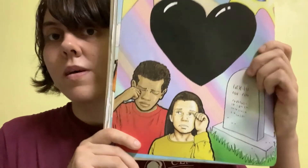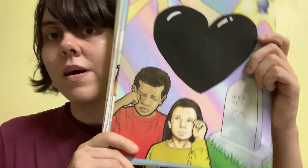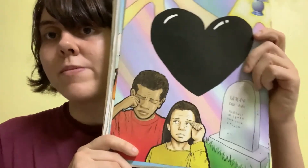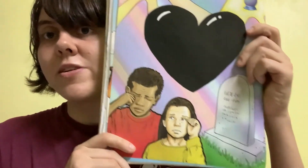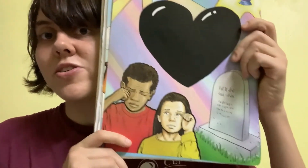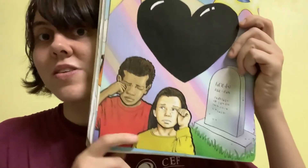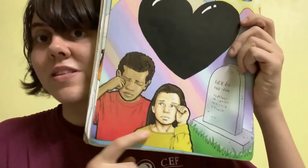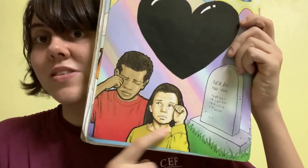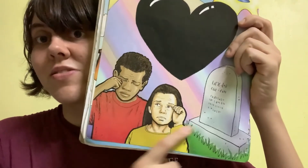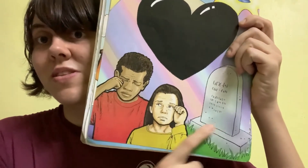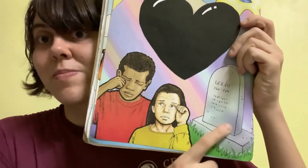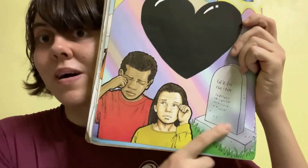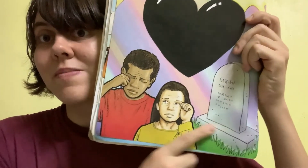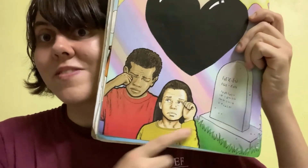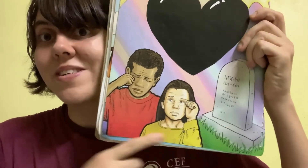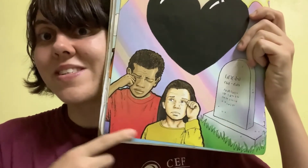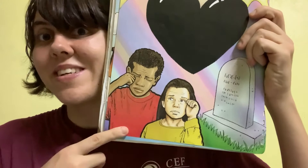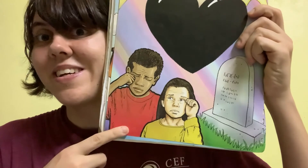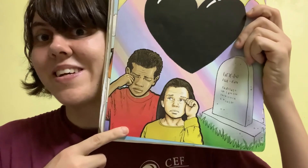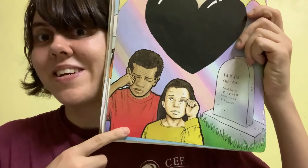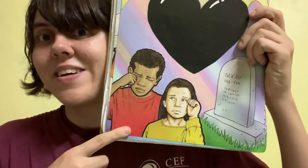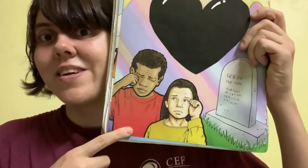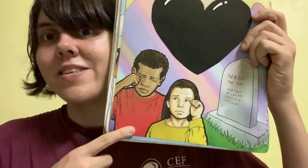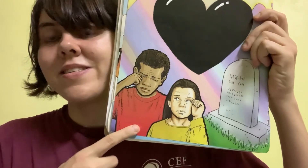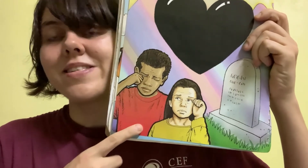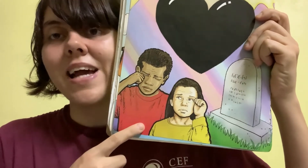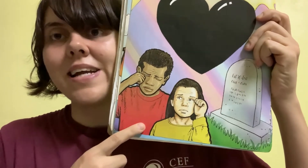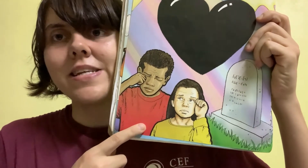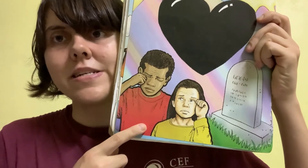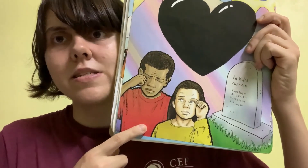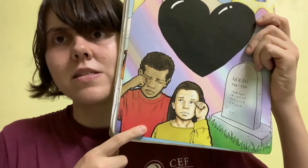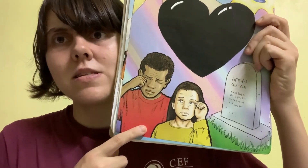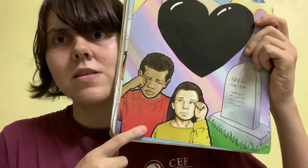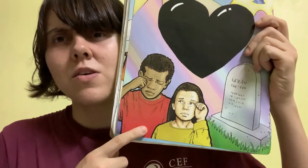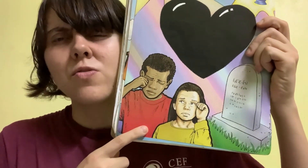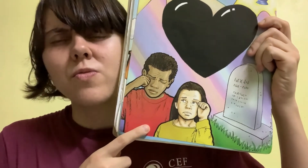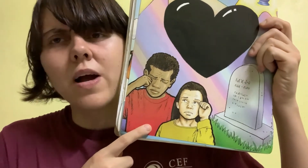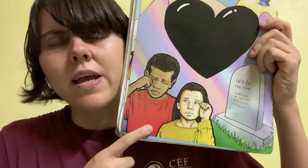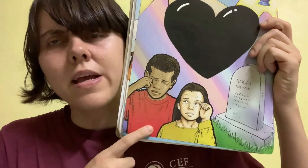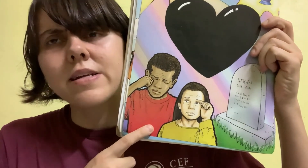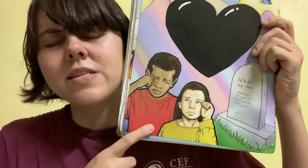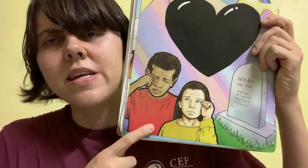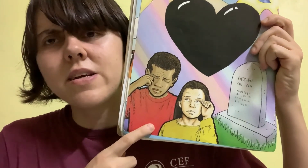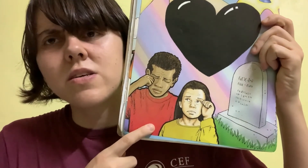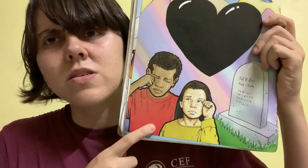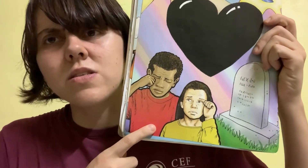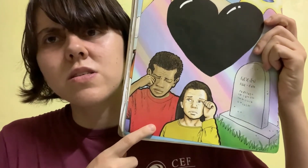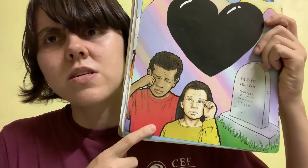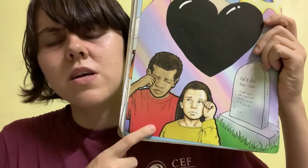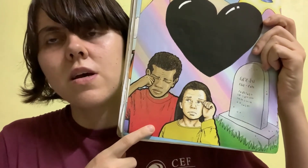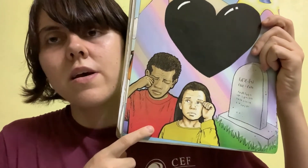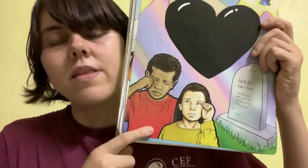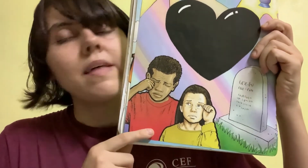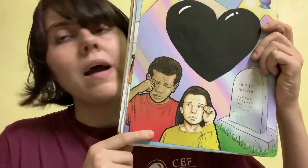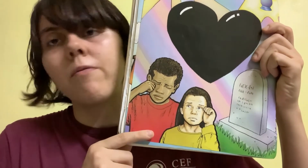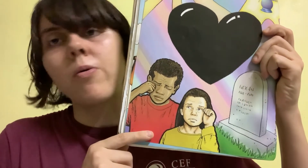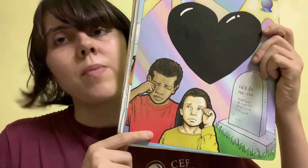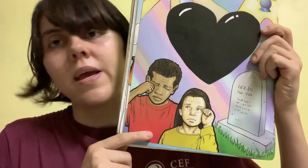I'm going to show you these two at the bottom first. Sadness, crying, tears. That won't be in